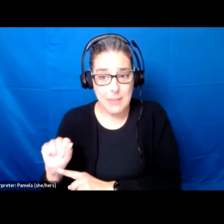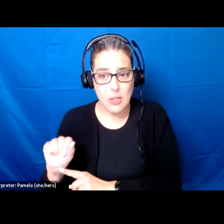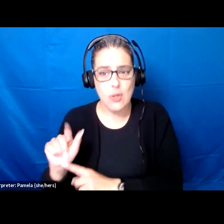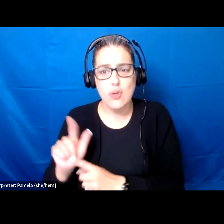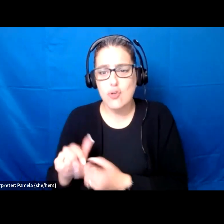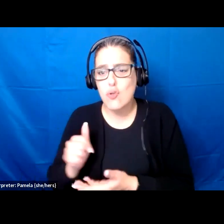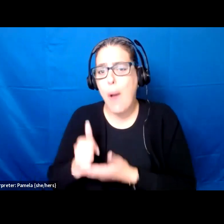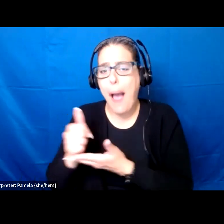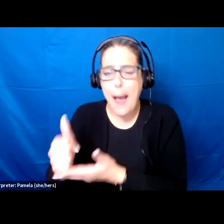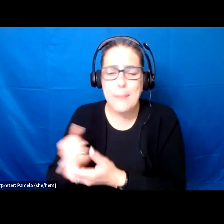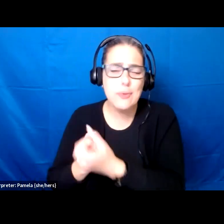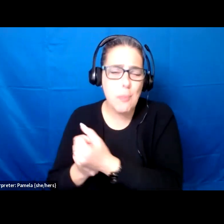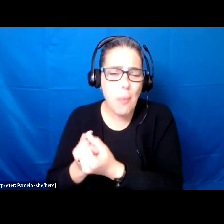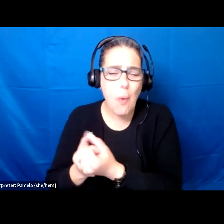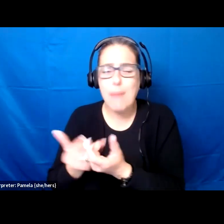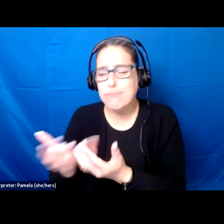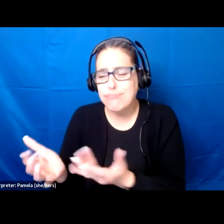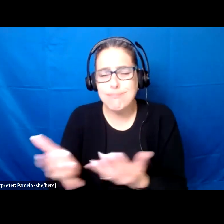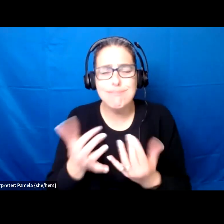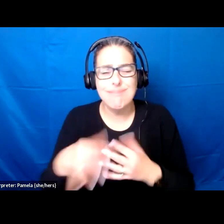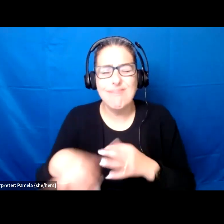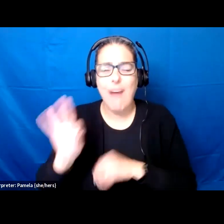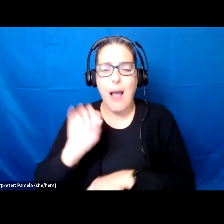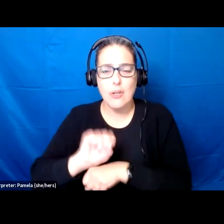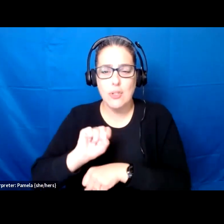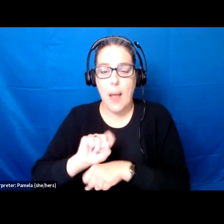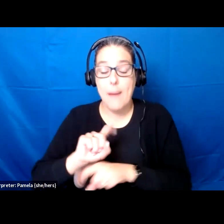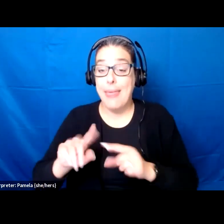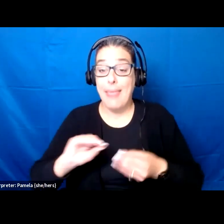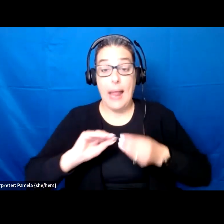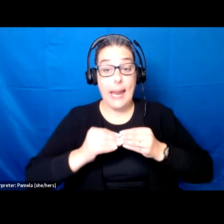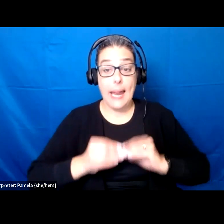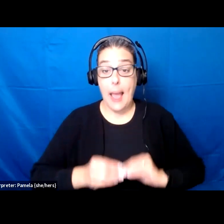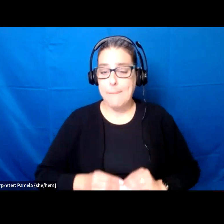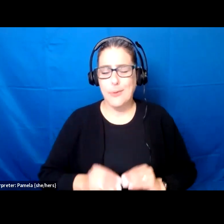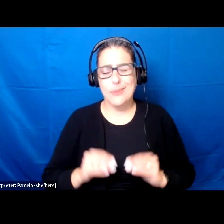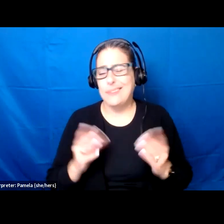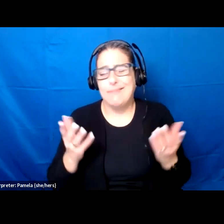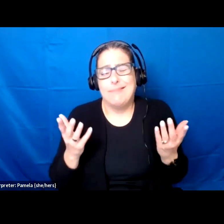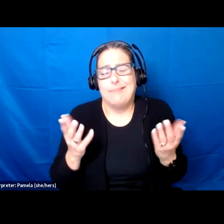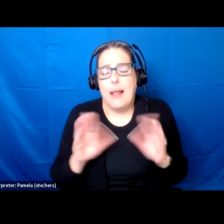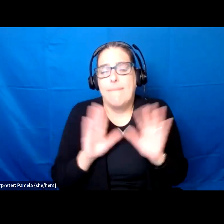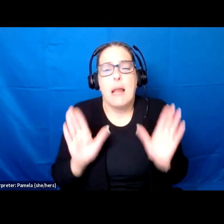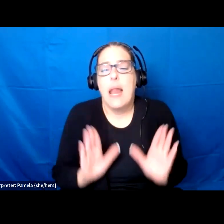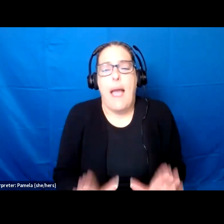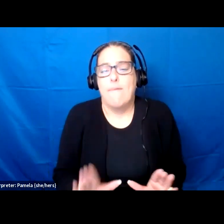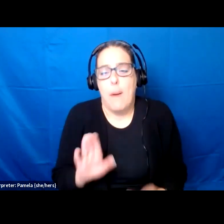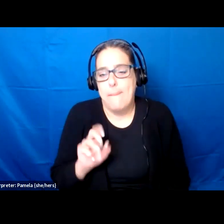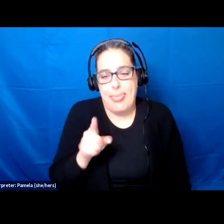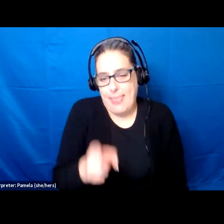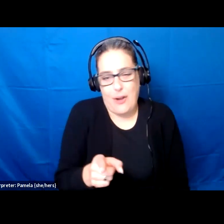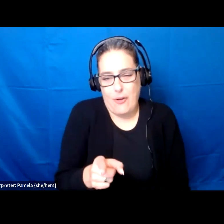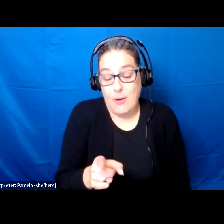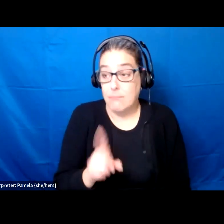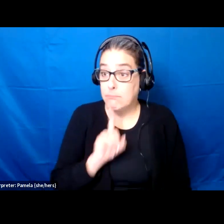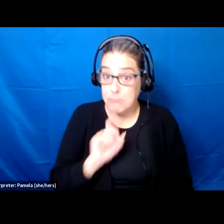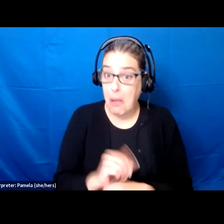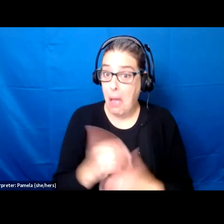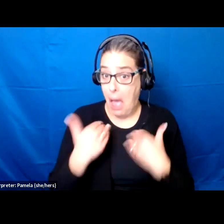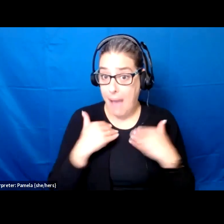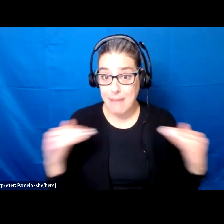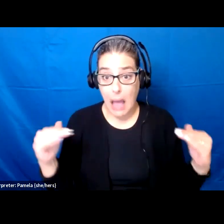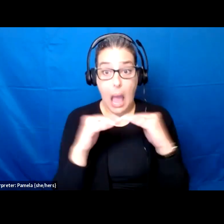gaining employment. The numbers really have never been there in terms of true equity of access to competitive